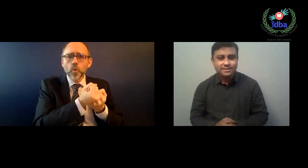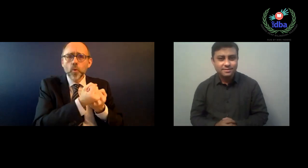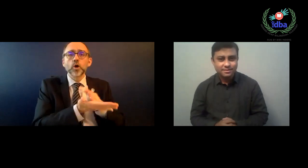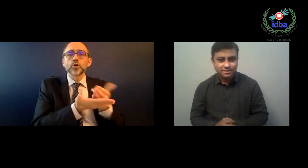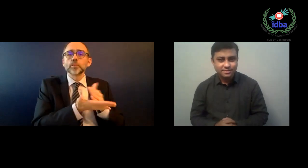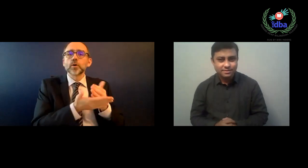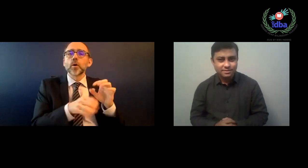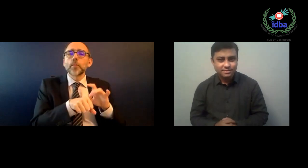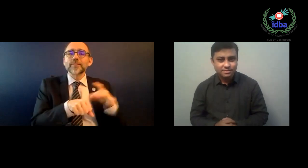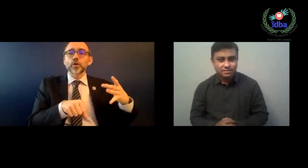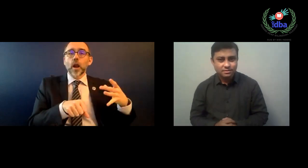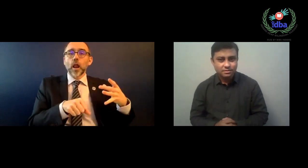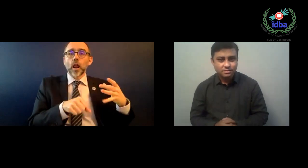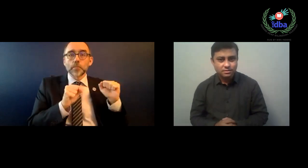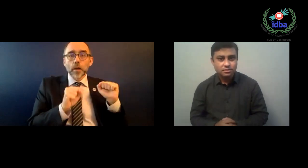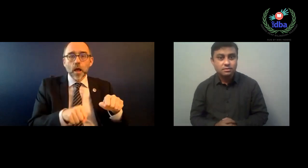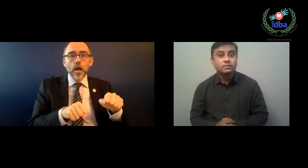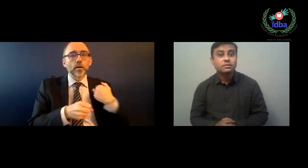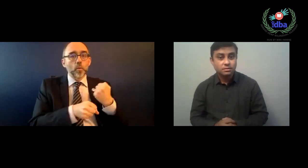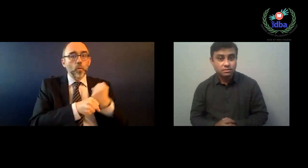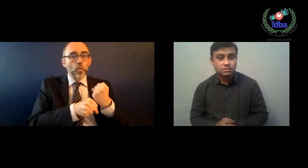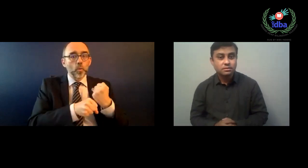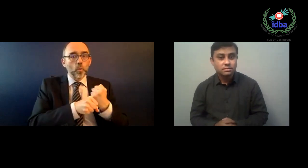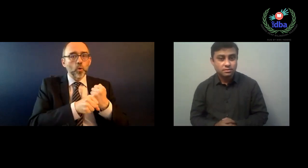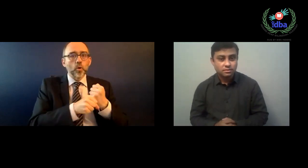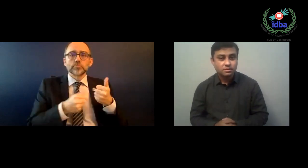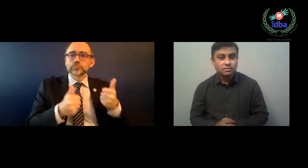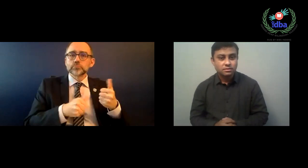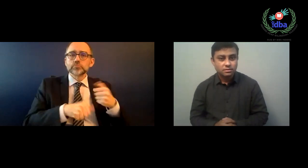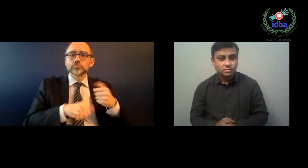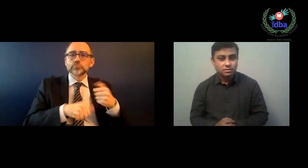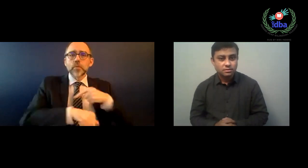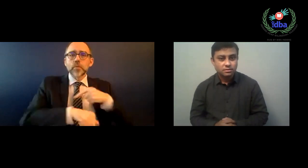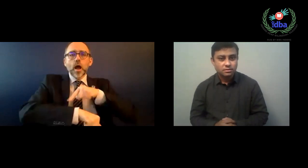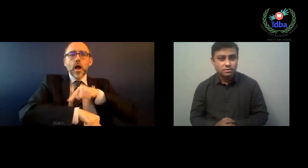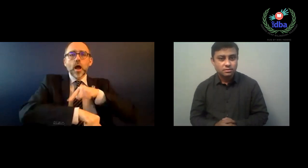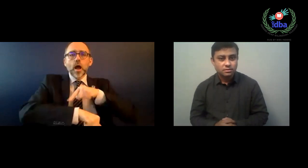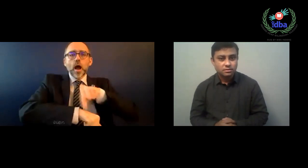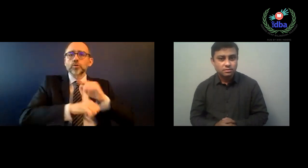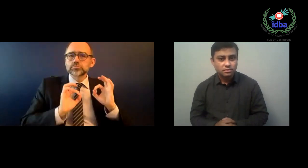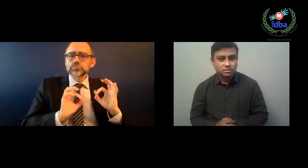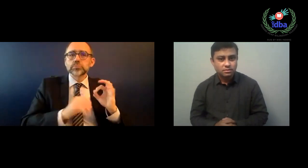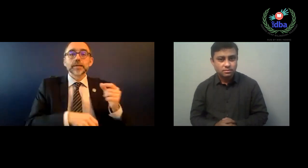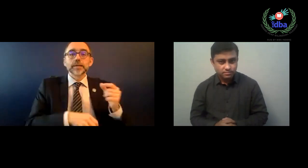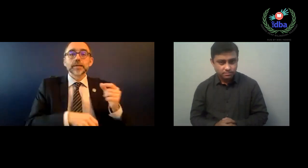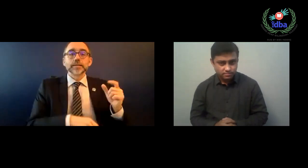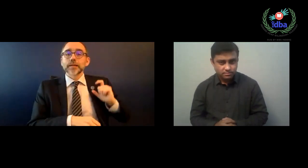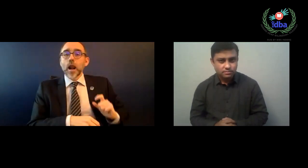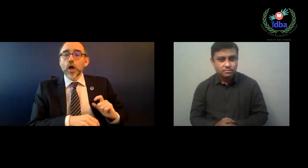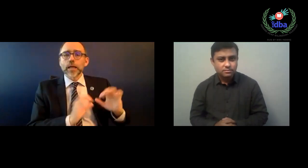support required by WASLI to become more professional, WFD will always